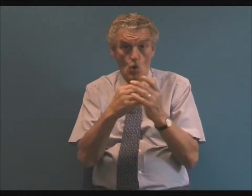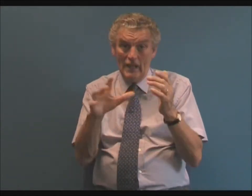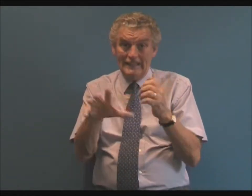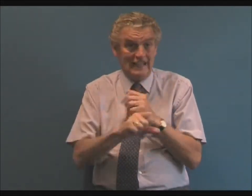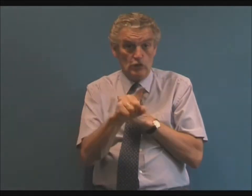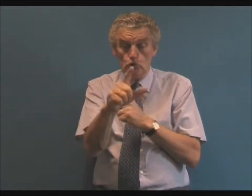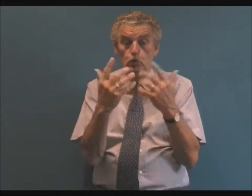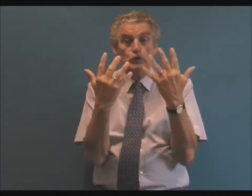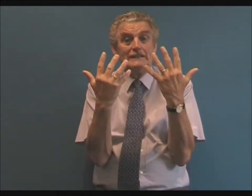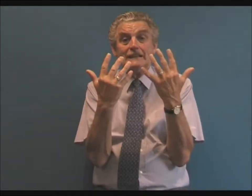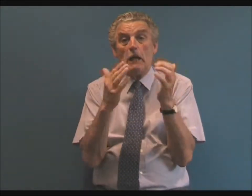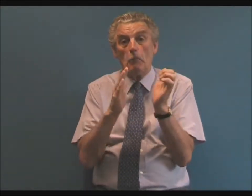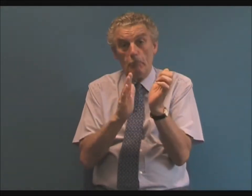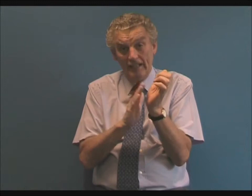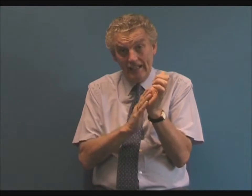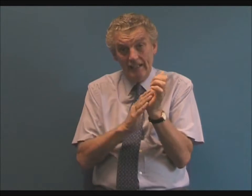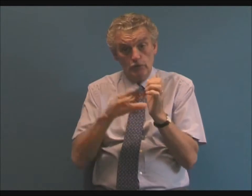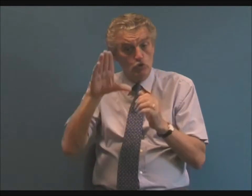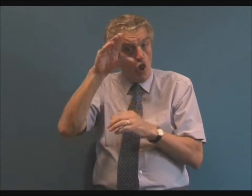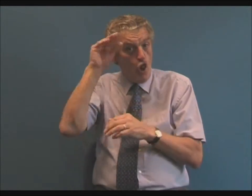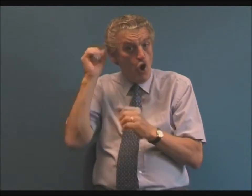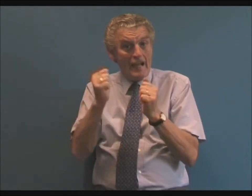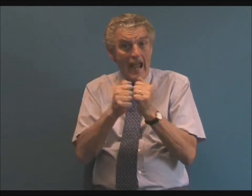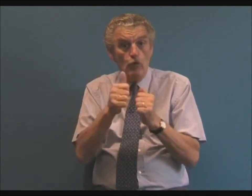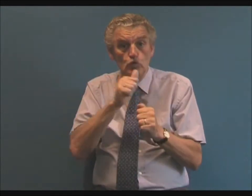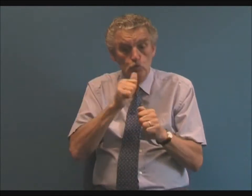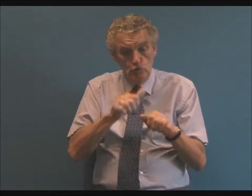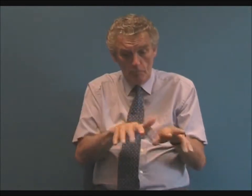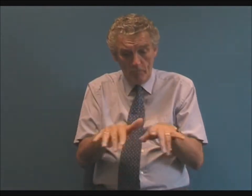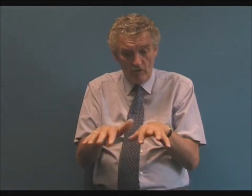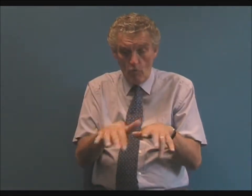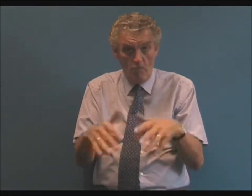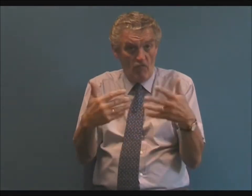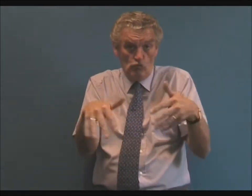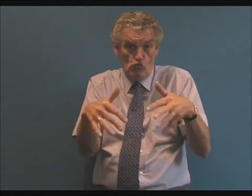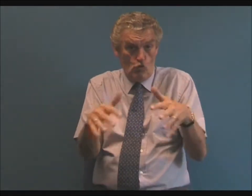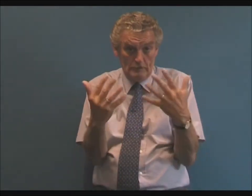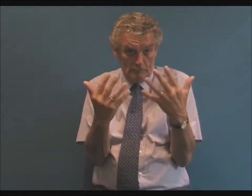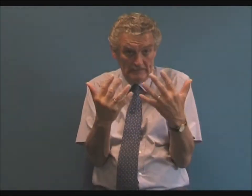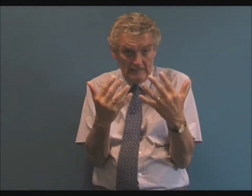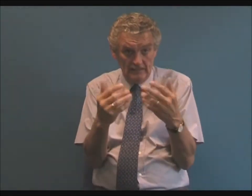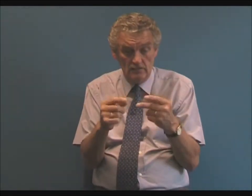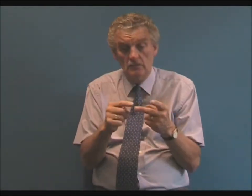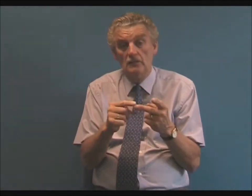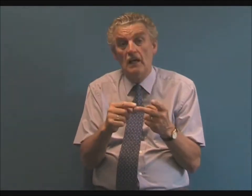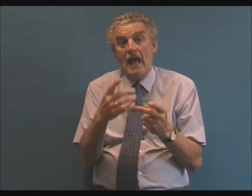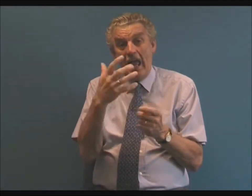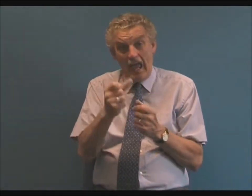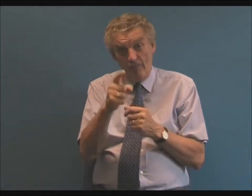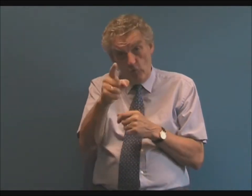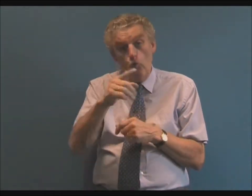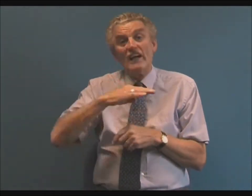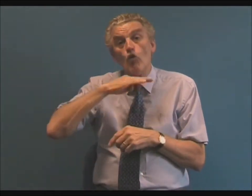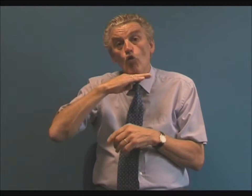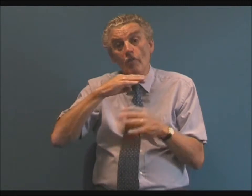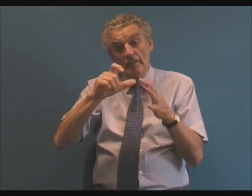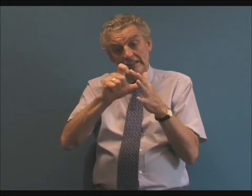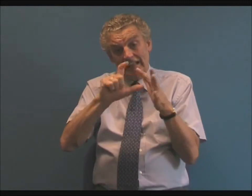so that deaf people can communicate with you. It'll only take you about 10 minutes to learn the minicom. 10 minutes, that's